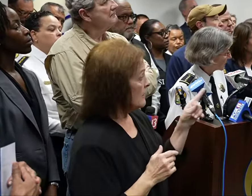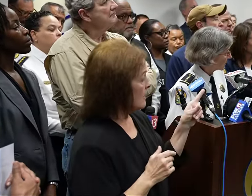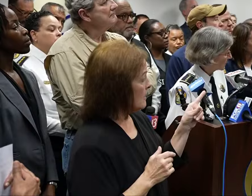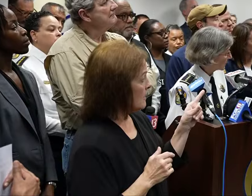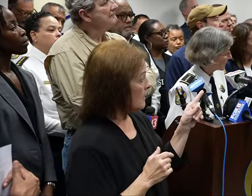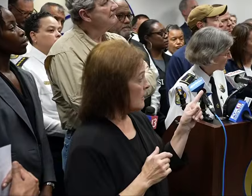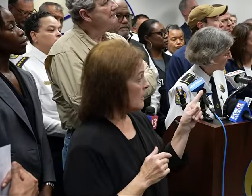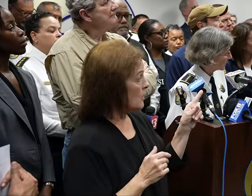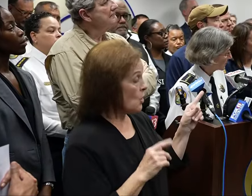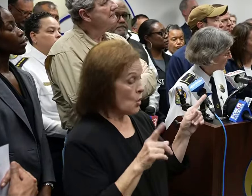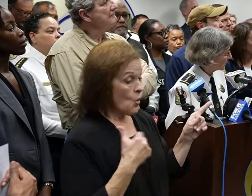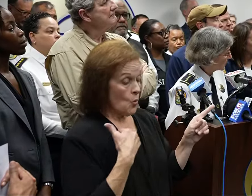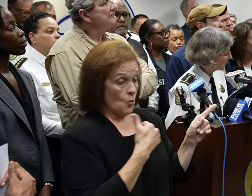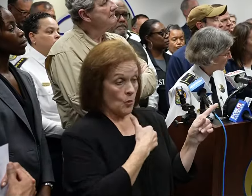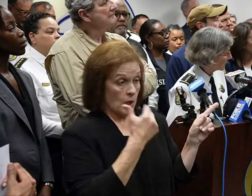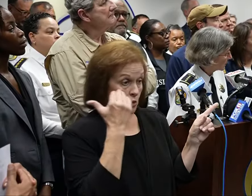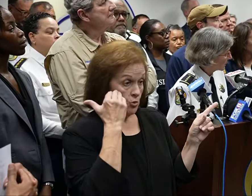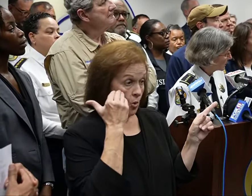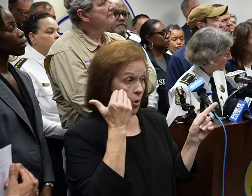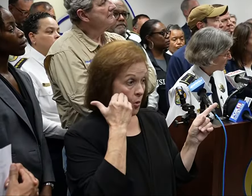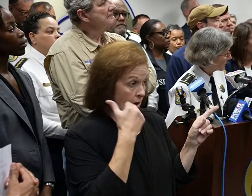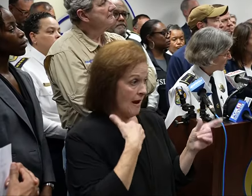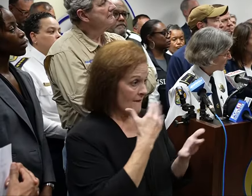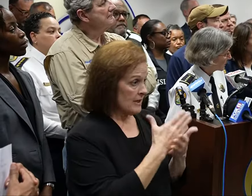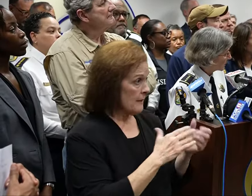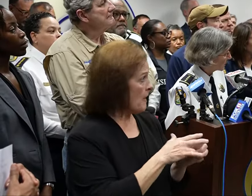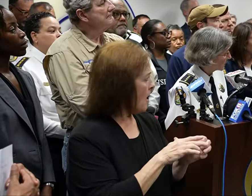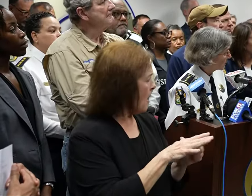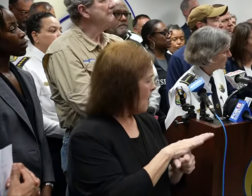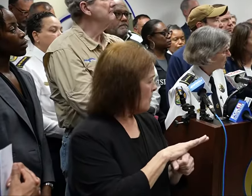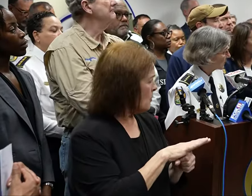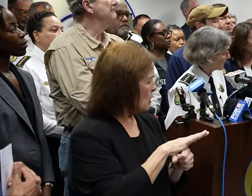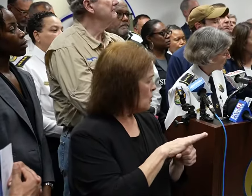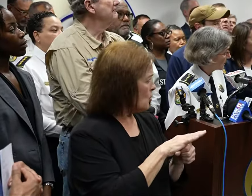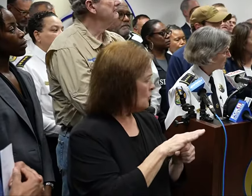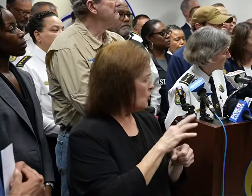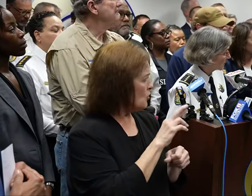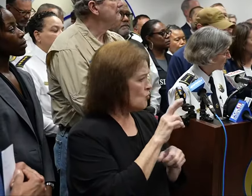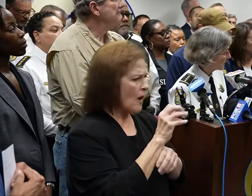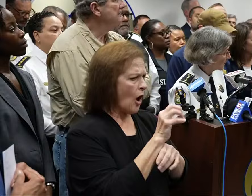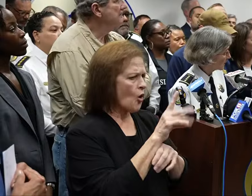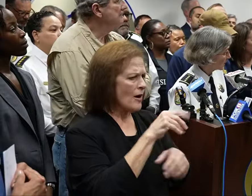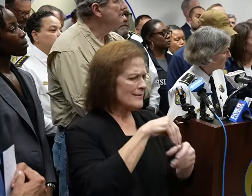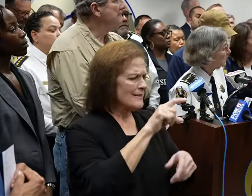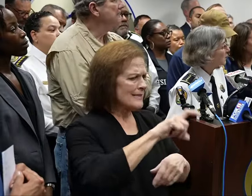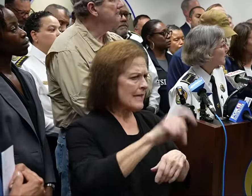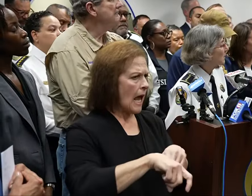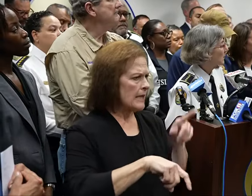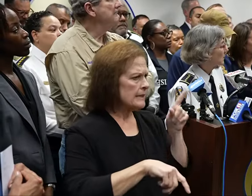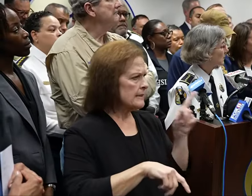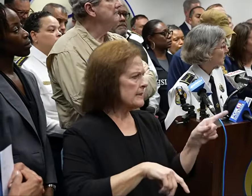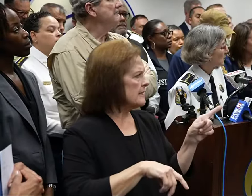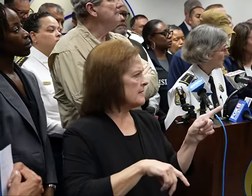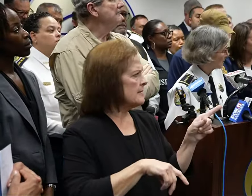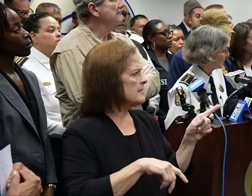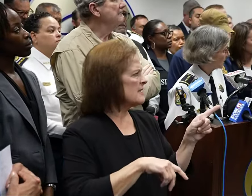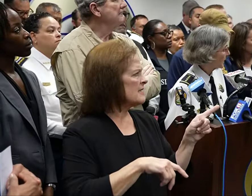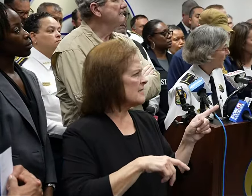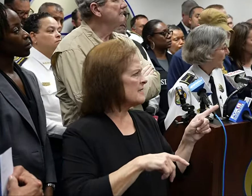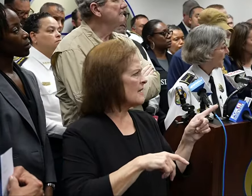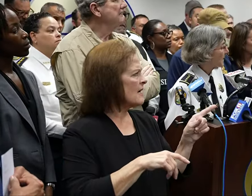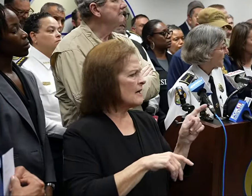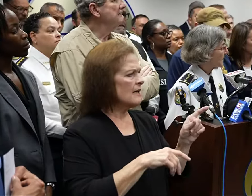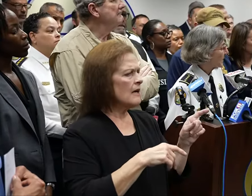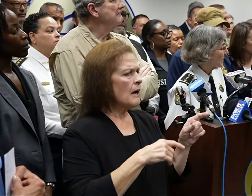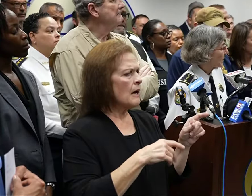may. We know that there have been some local records in Texas about a misdemeanor